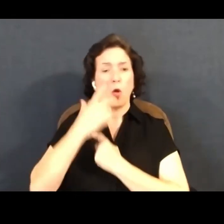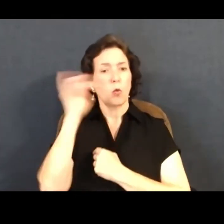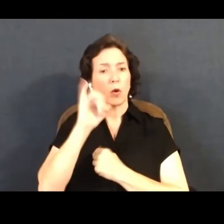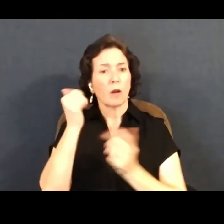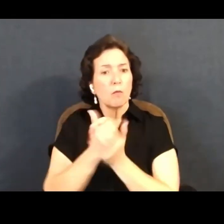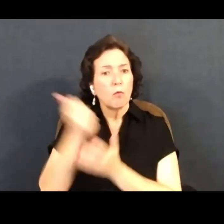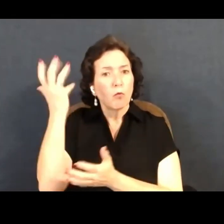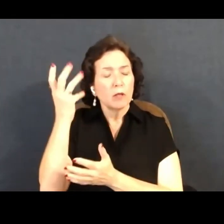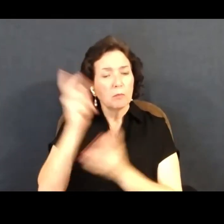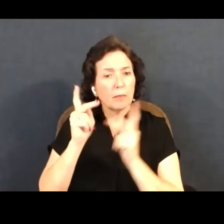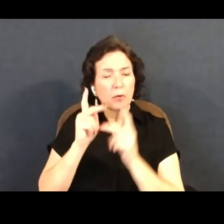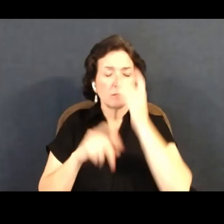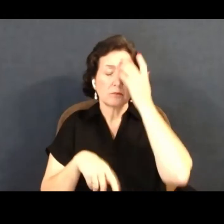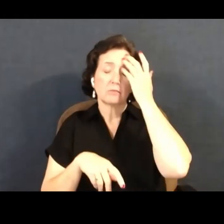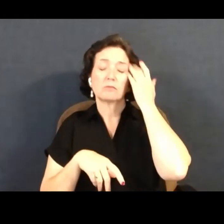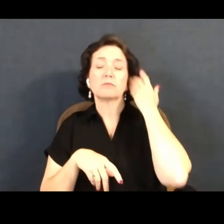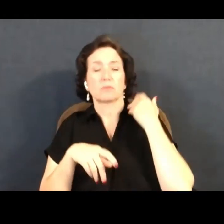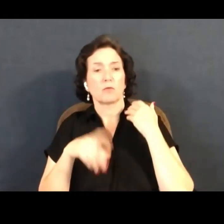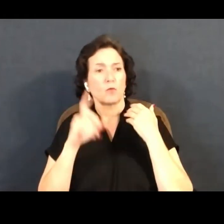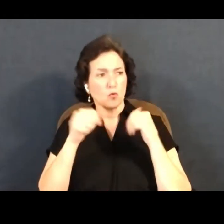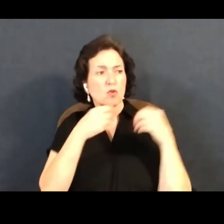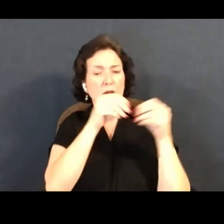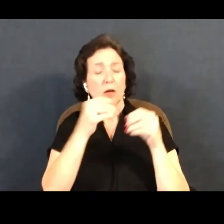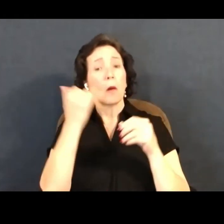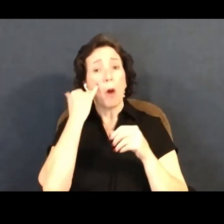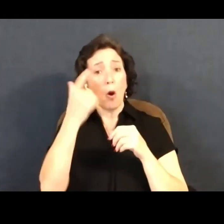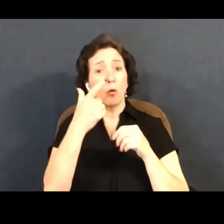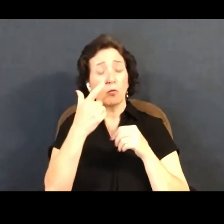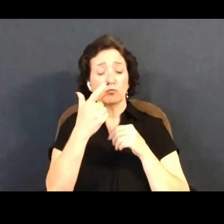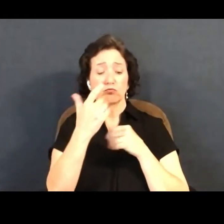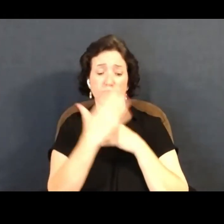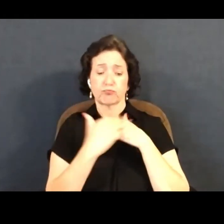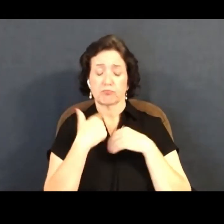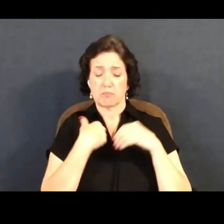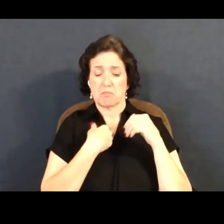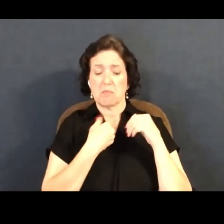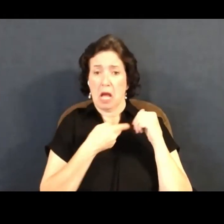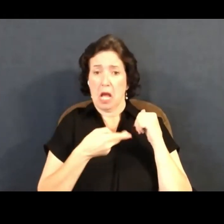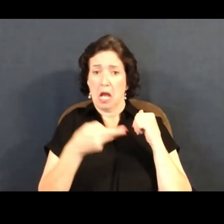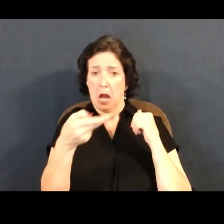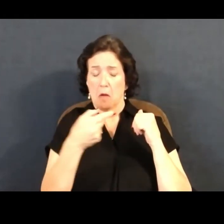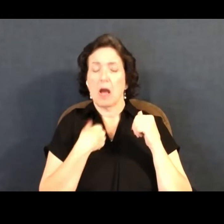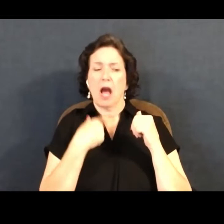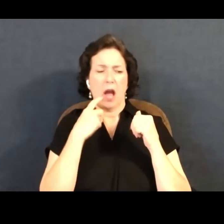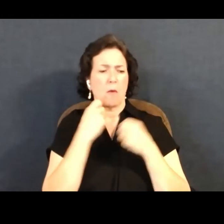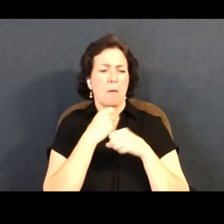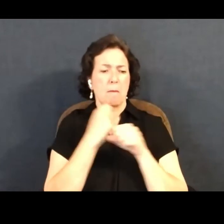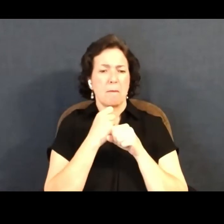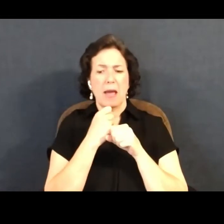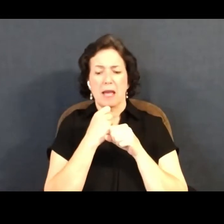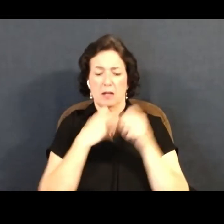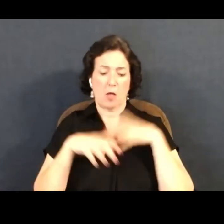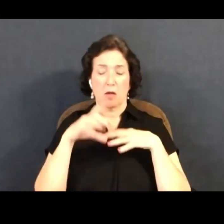for those. If you took me on to be your assistant, I would make garments that would make fat people look